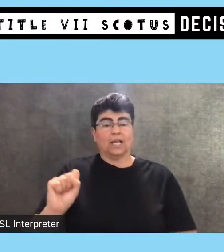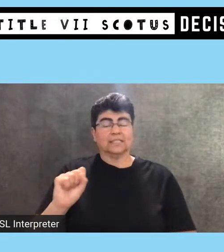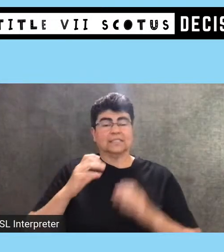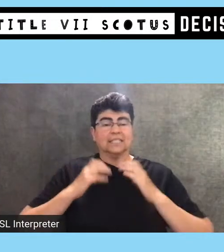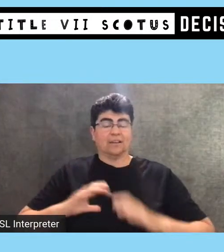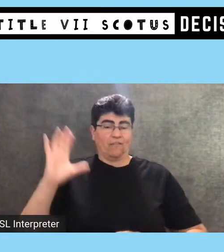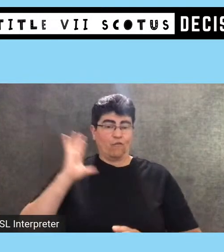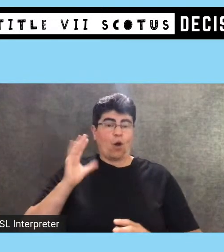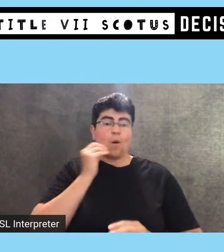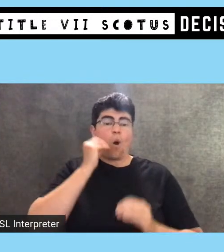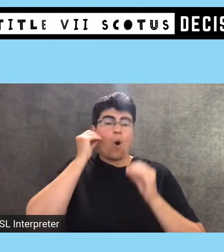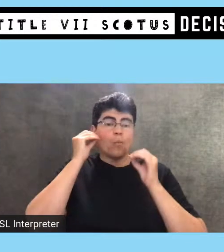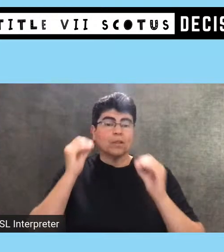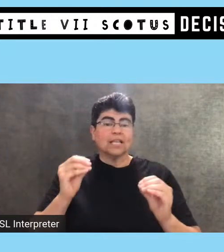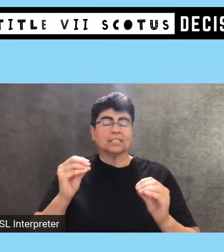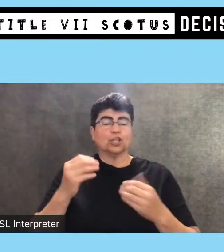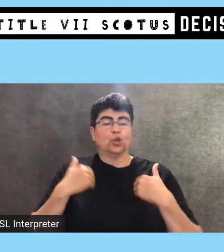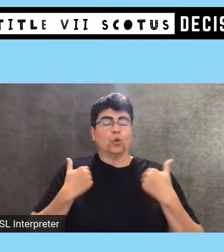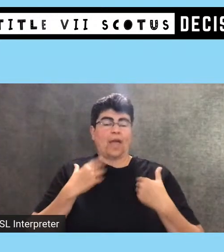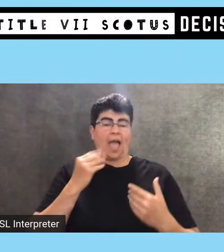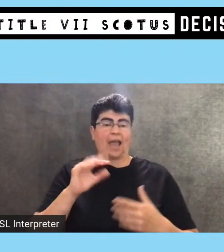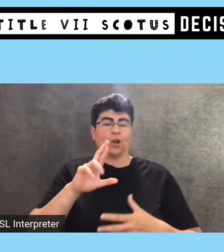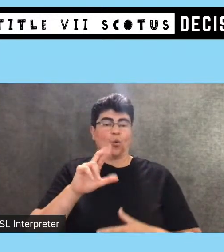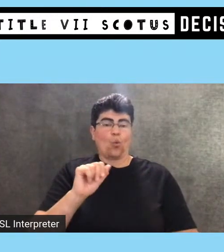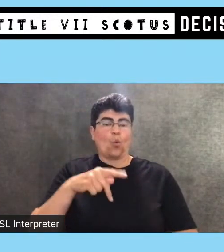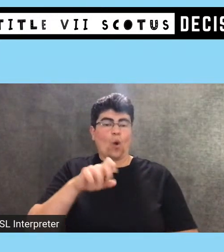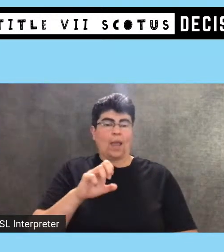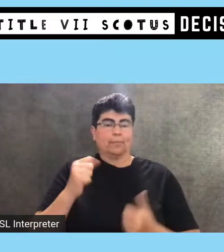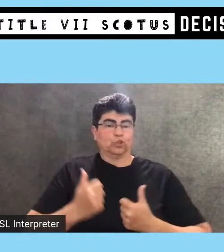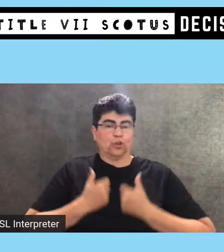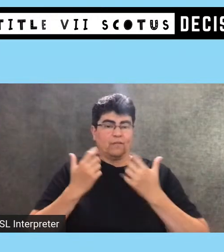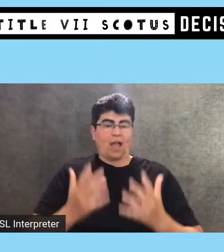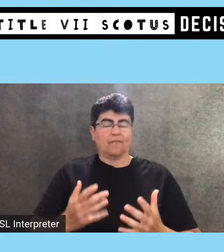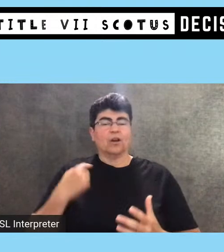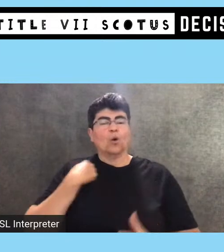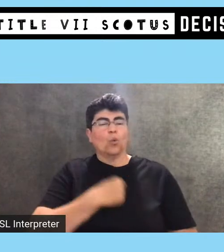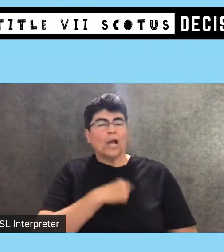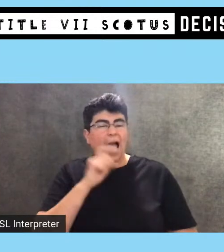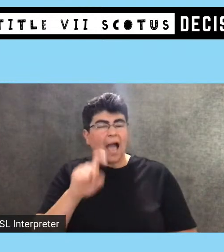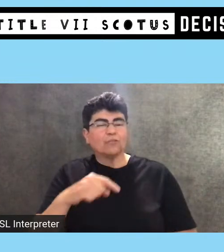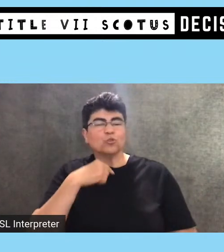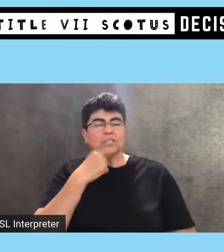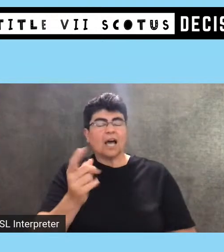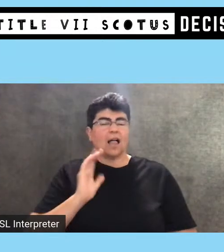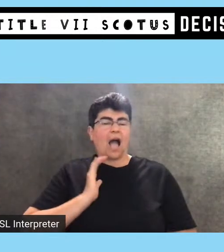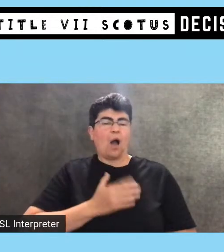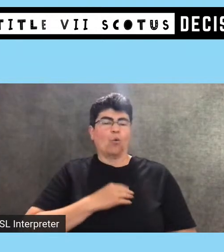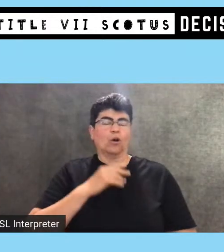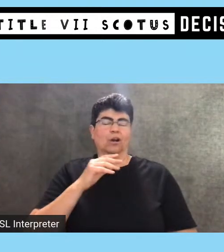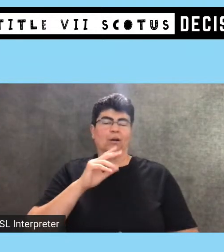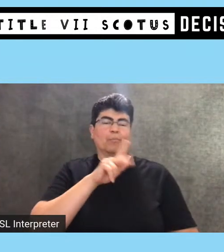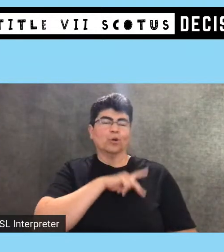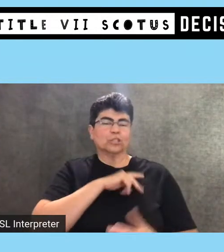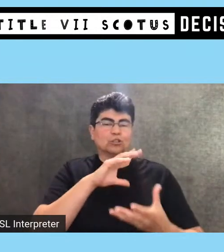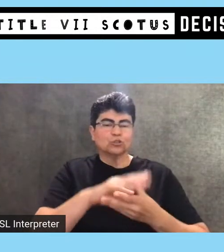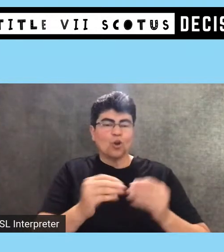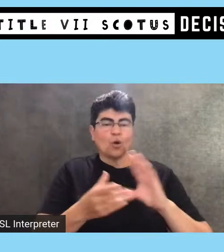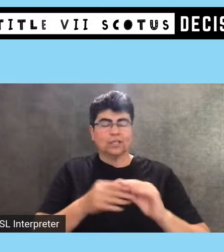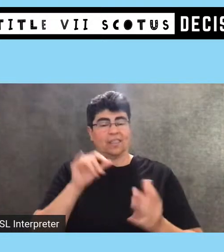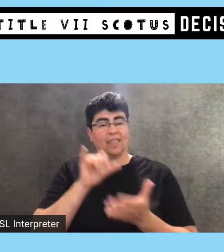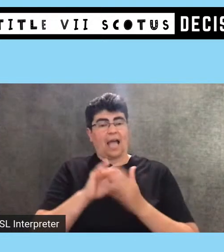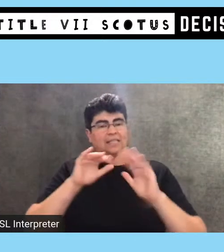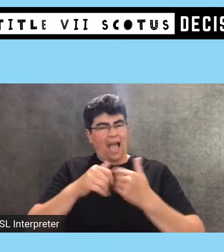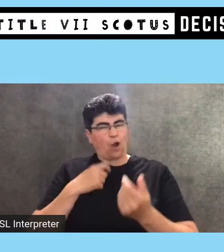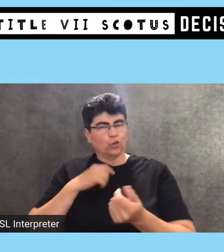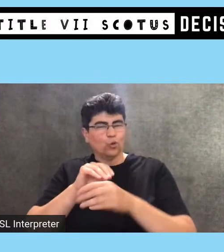homeless youth, and rape survivor. We have to tell our personal stories. That's how you change